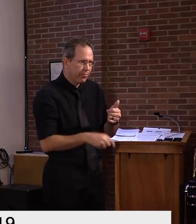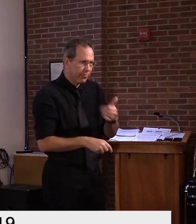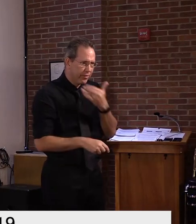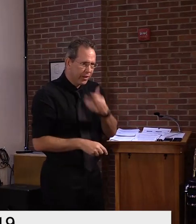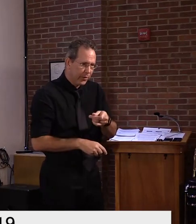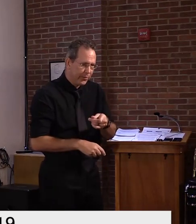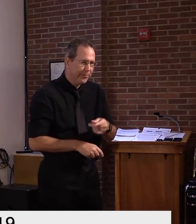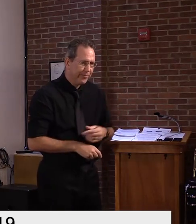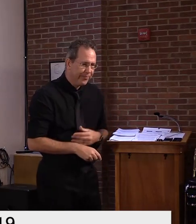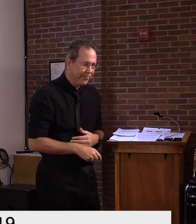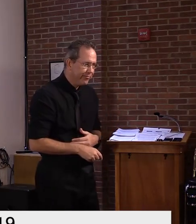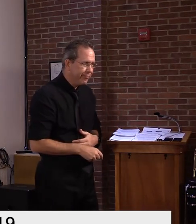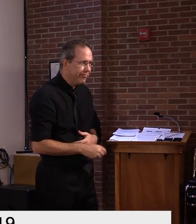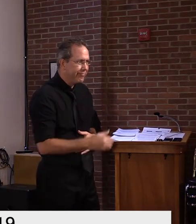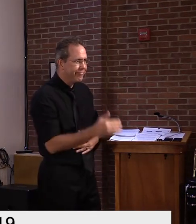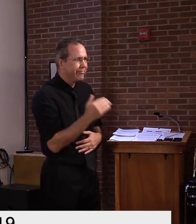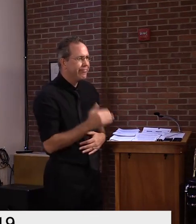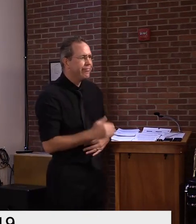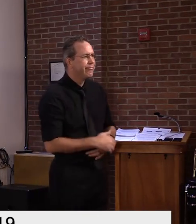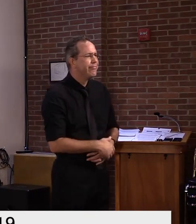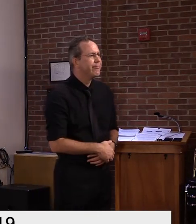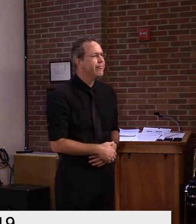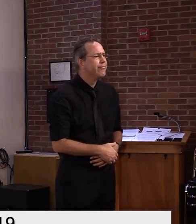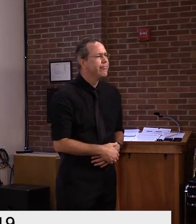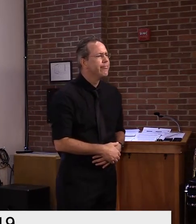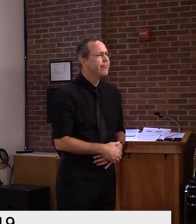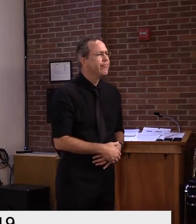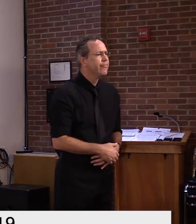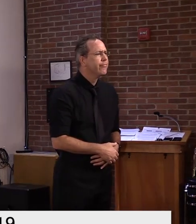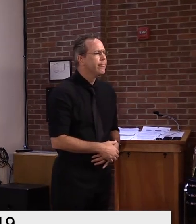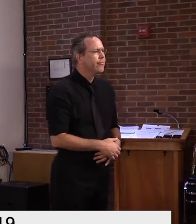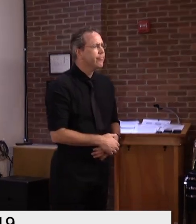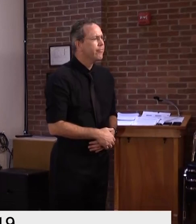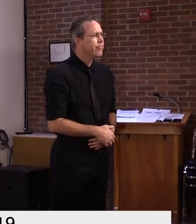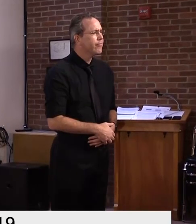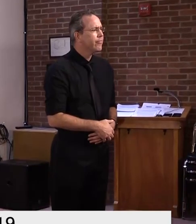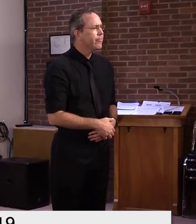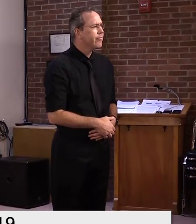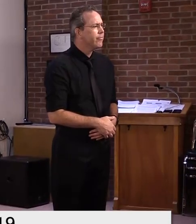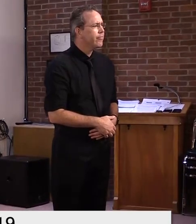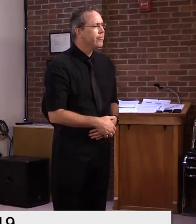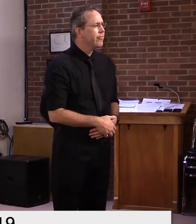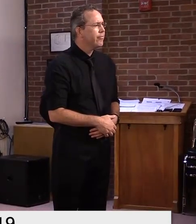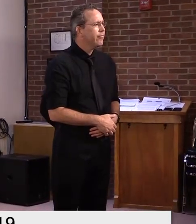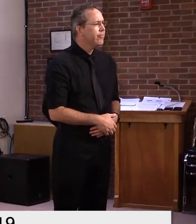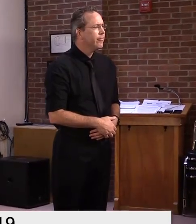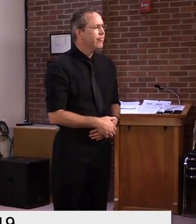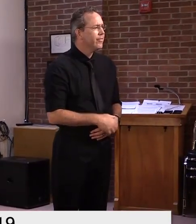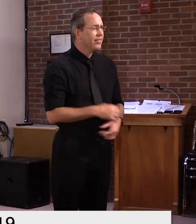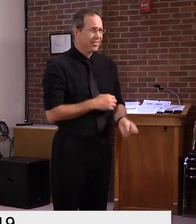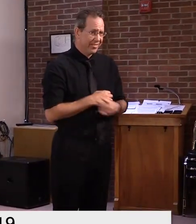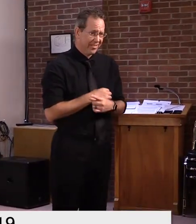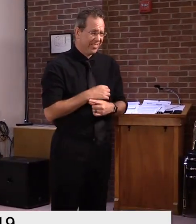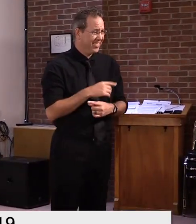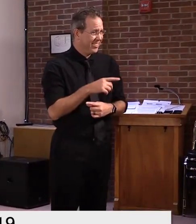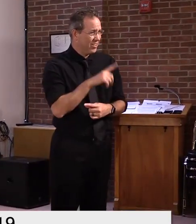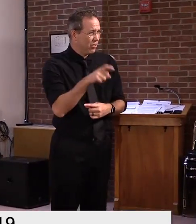Great, thanks. Governor. Was that your quick question for the doctor?